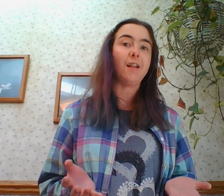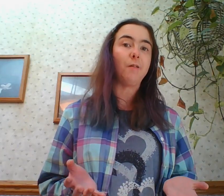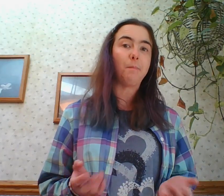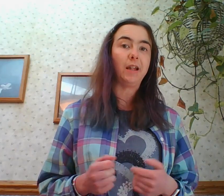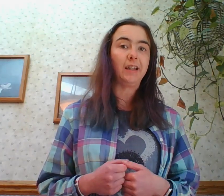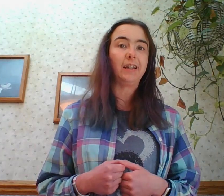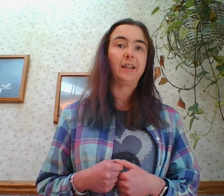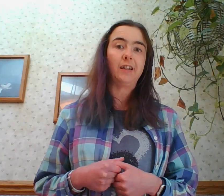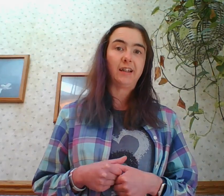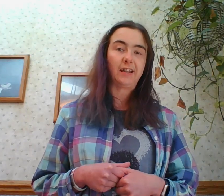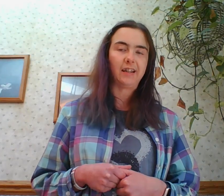help.